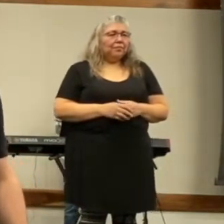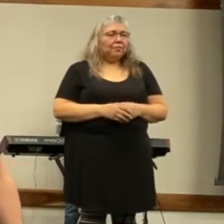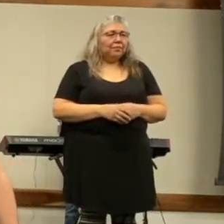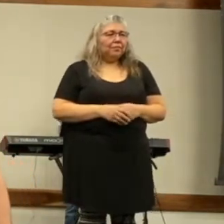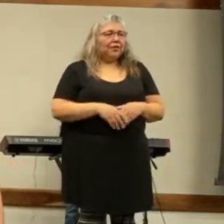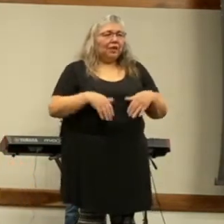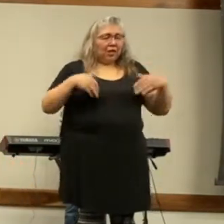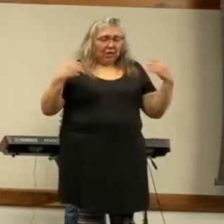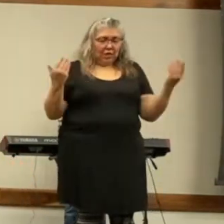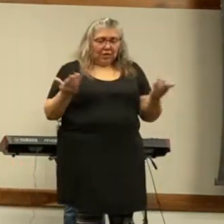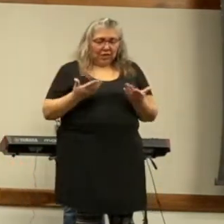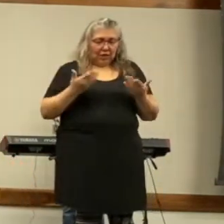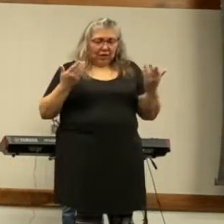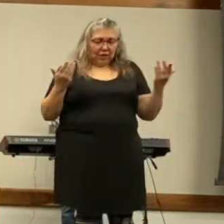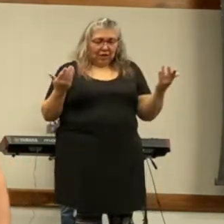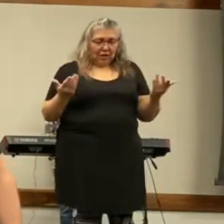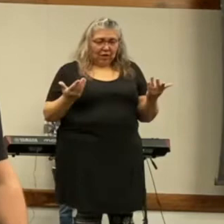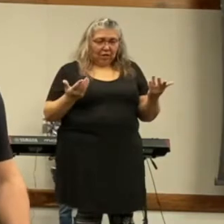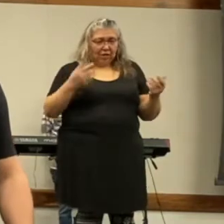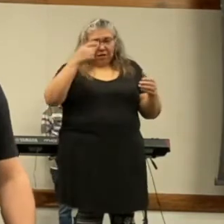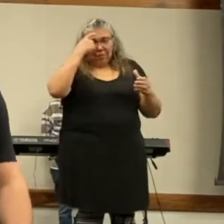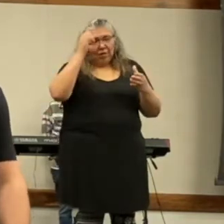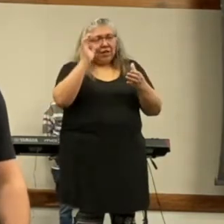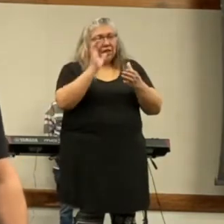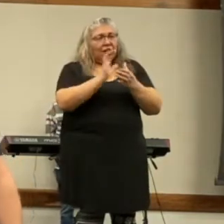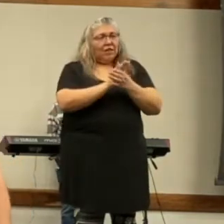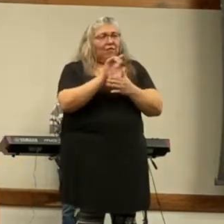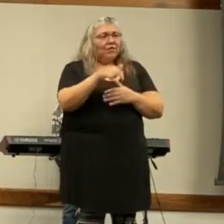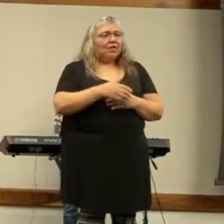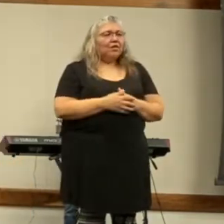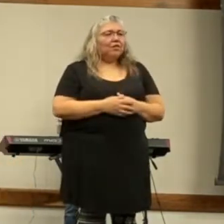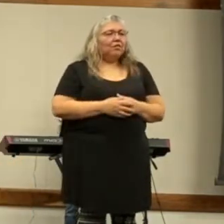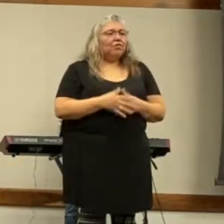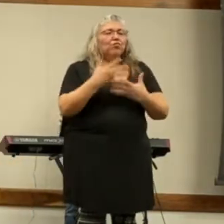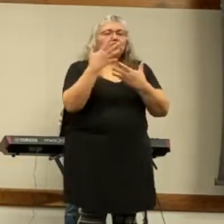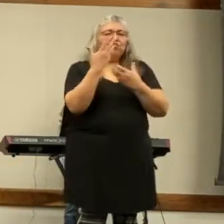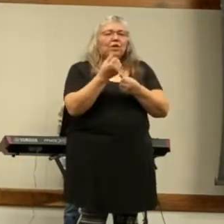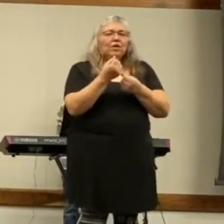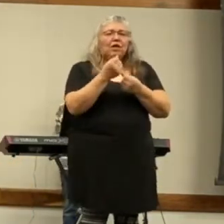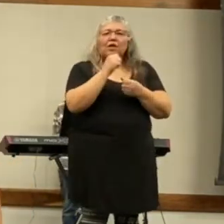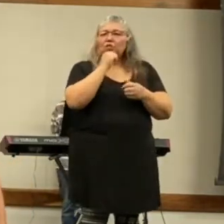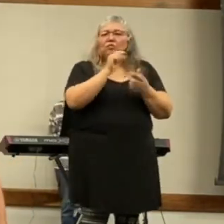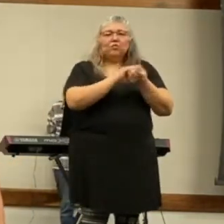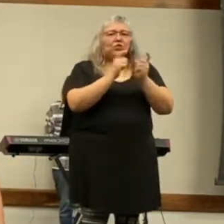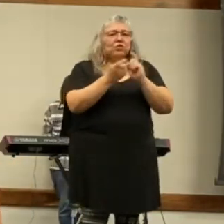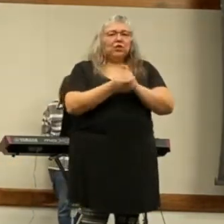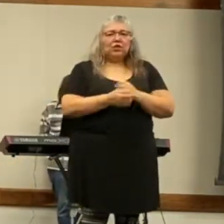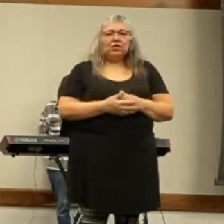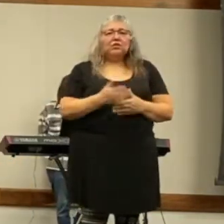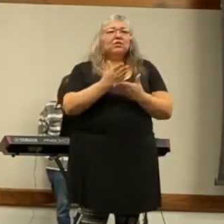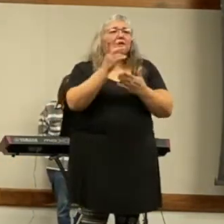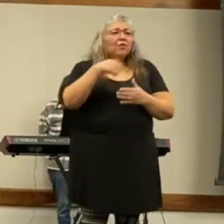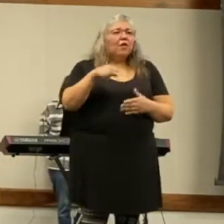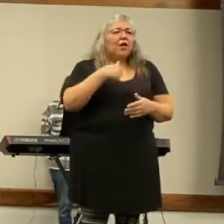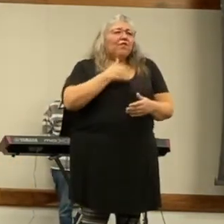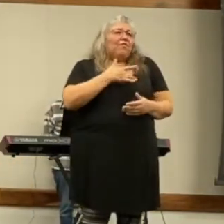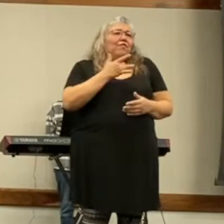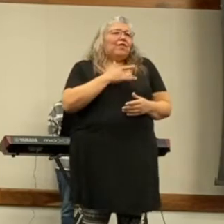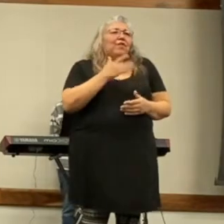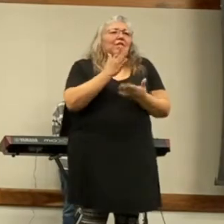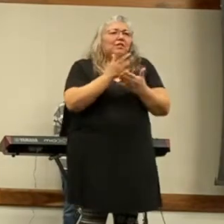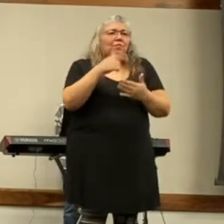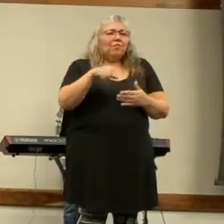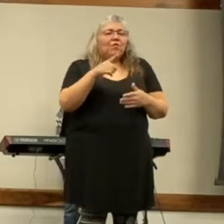He's here. Believe it. Stand on it. Trust him. I don't change. Some of you I can feel it. Some of you